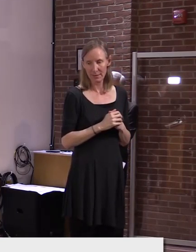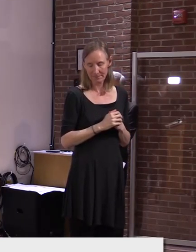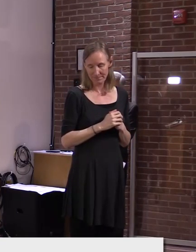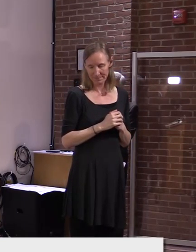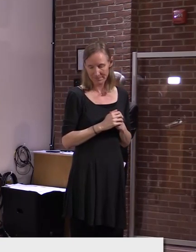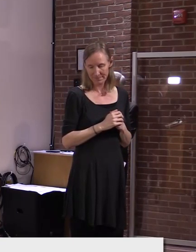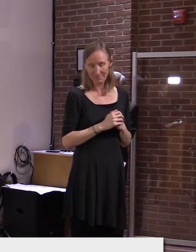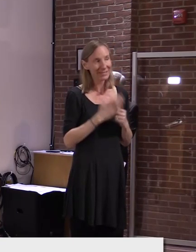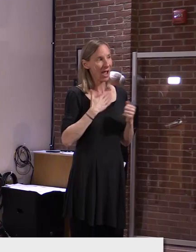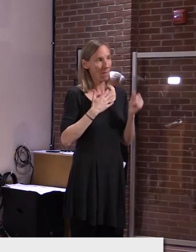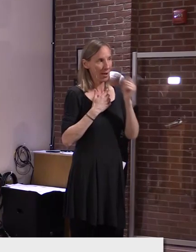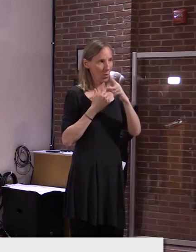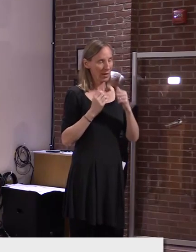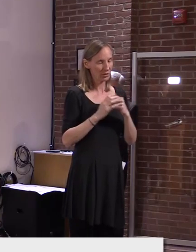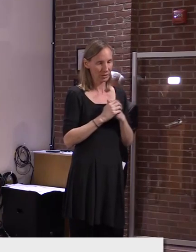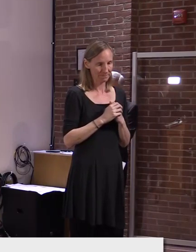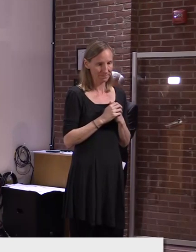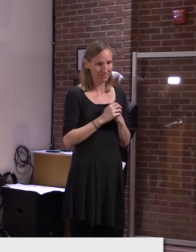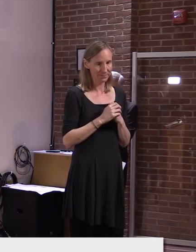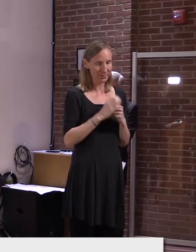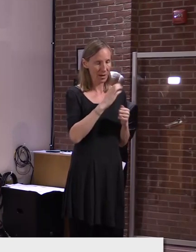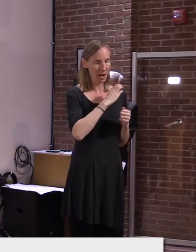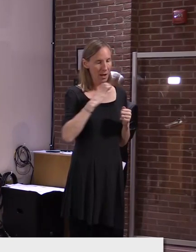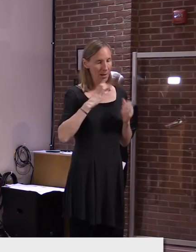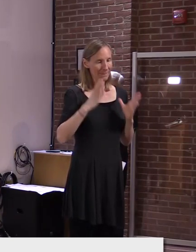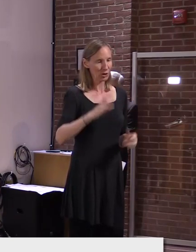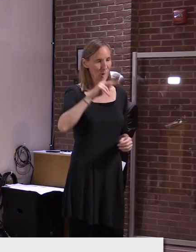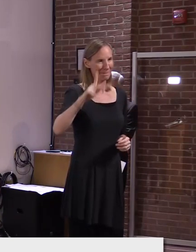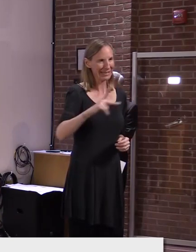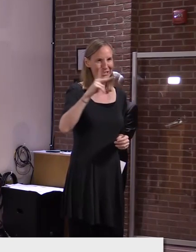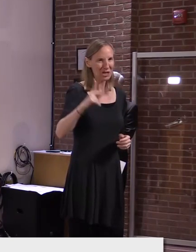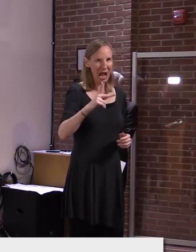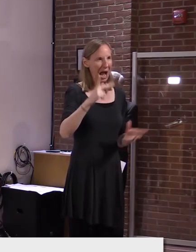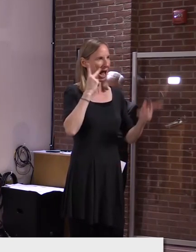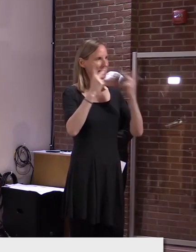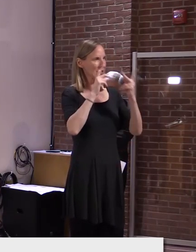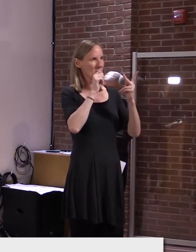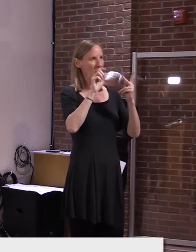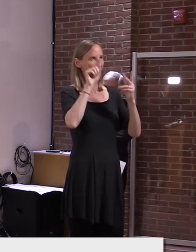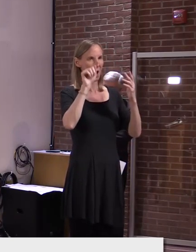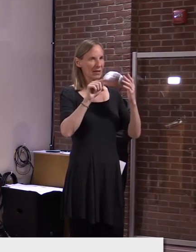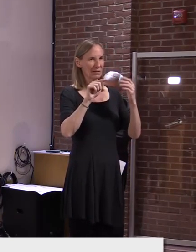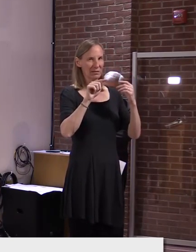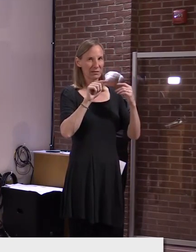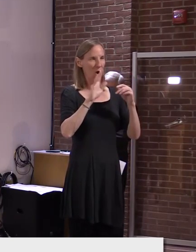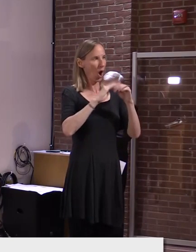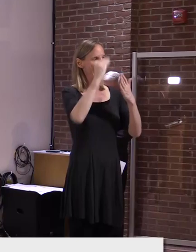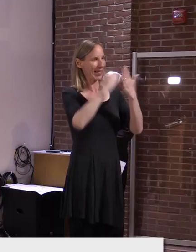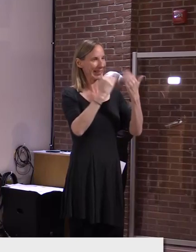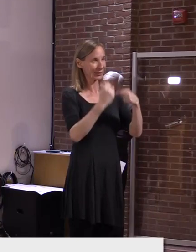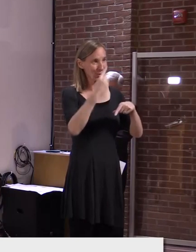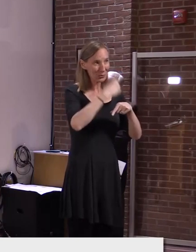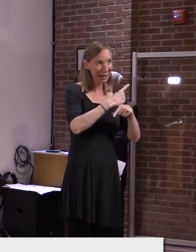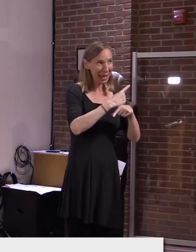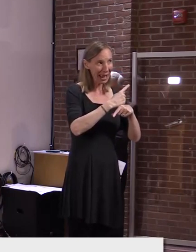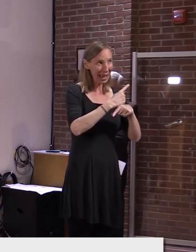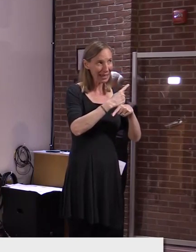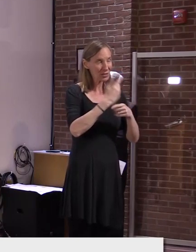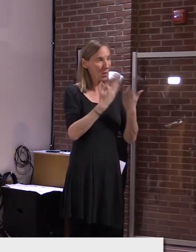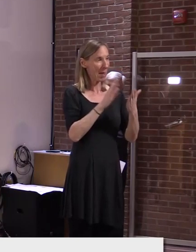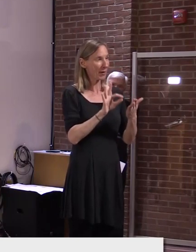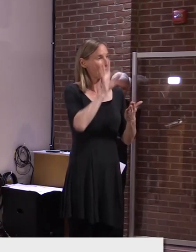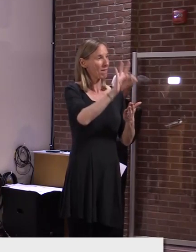And my question is a data question for Commissioner Pichek. I see he's not on the list today. Perhaps someone can forward